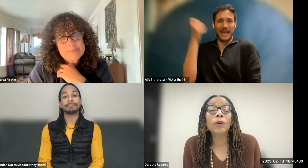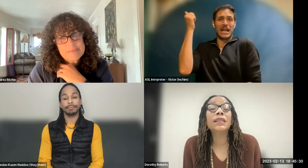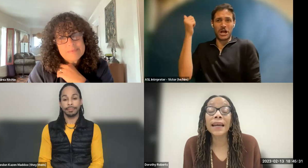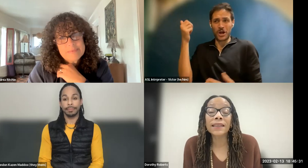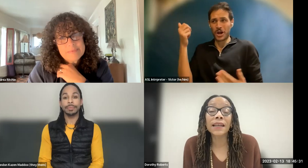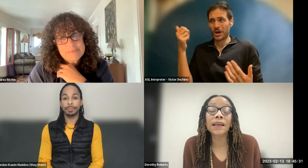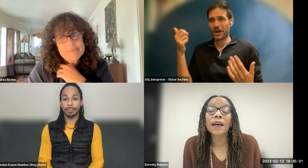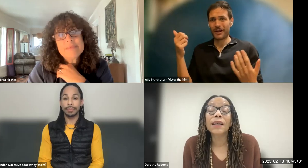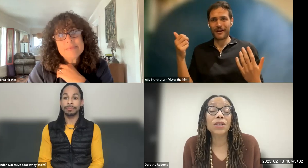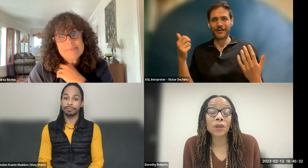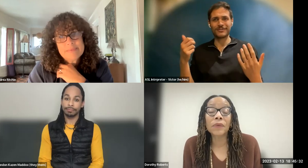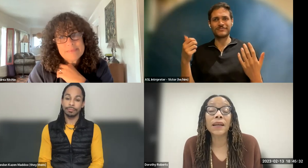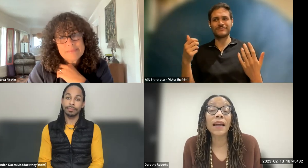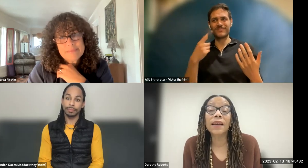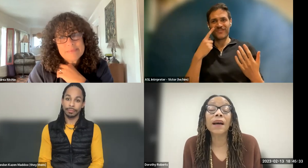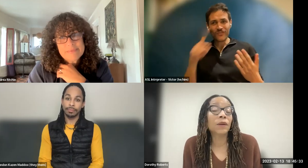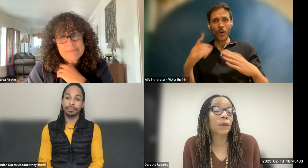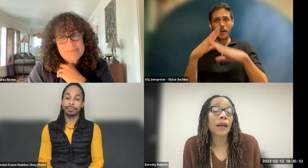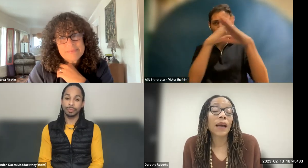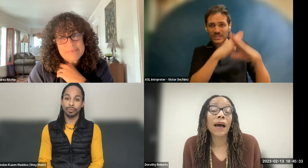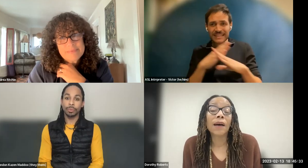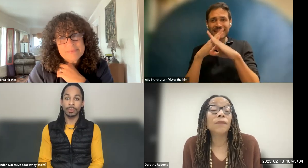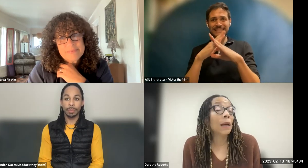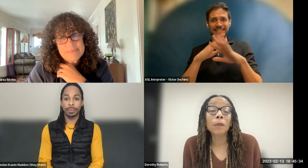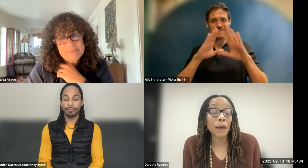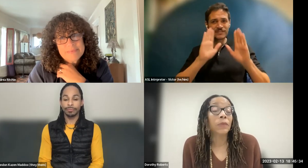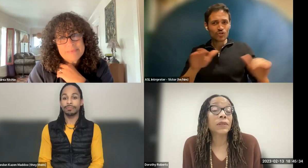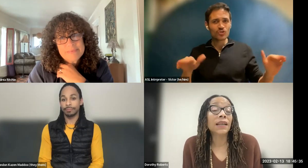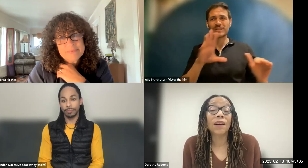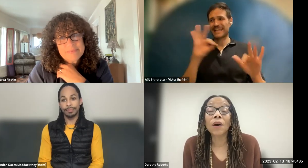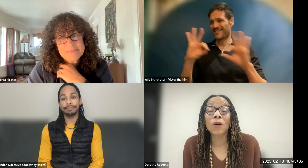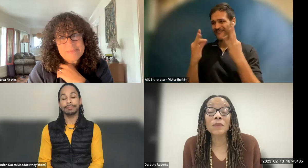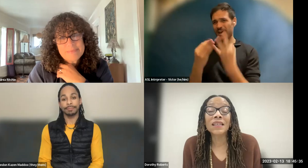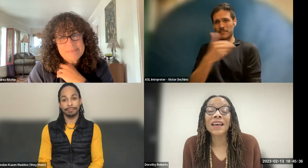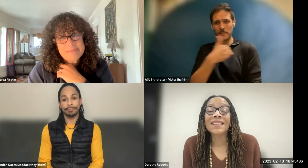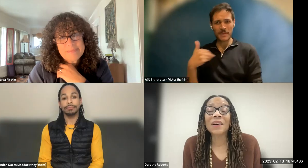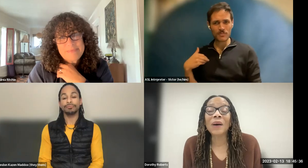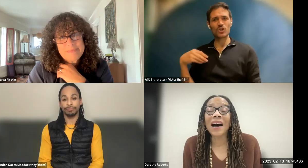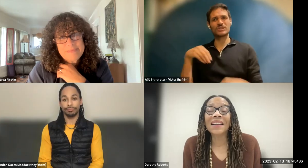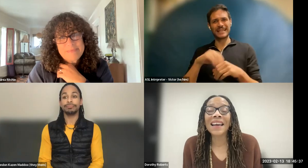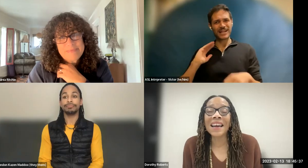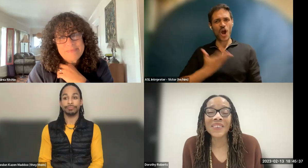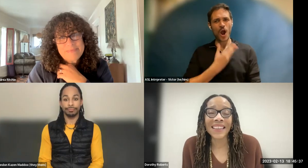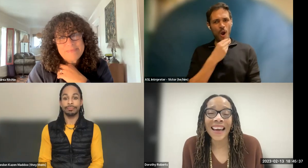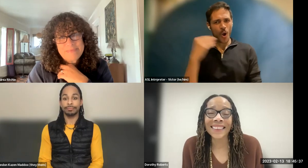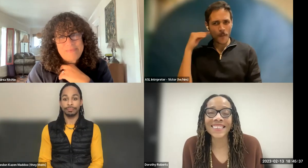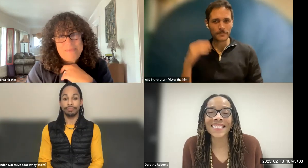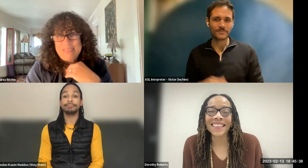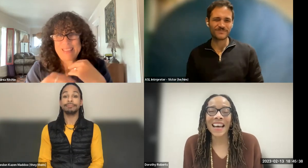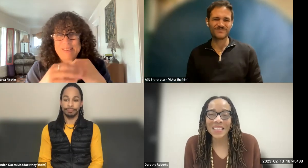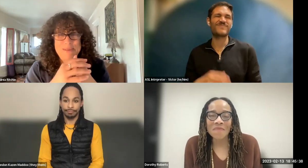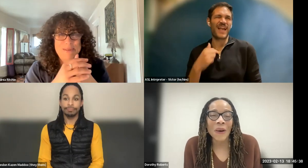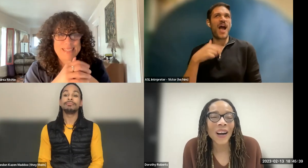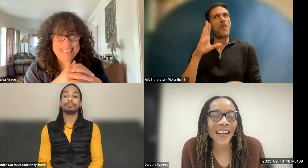and protecting children and other family members in our homes. So I'll end with that.